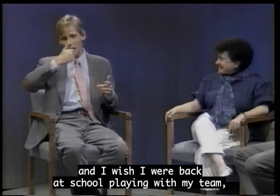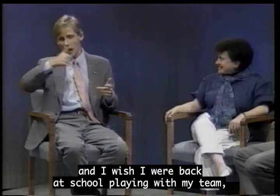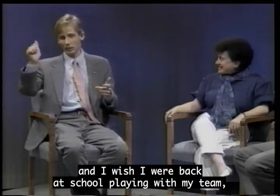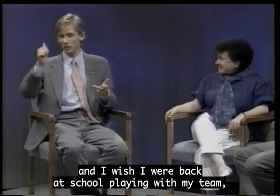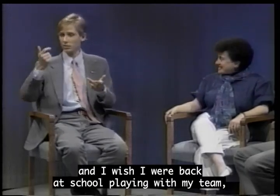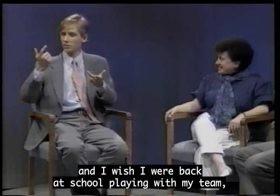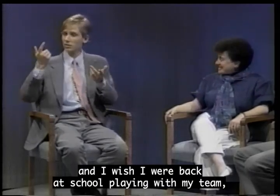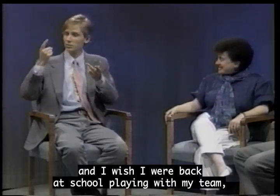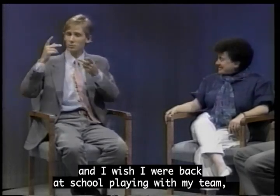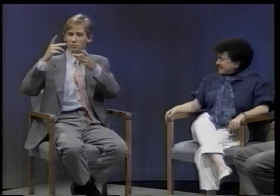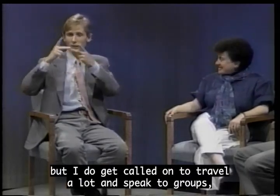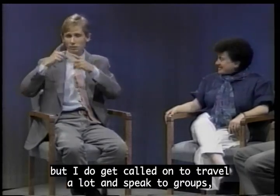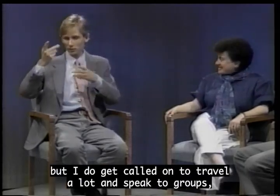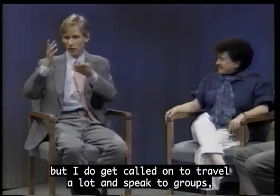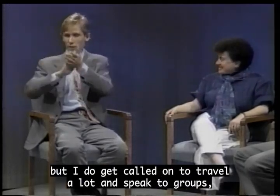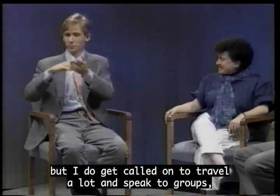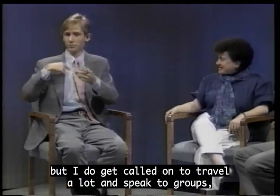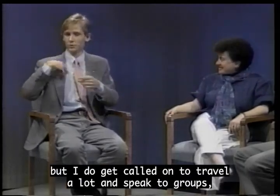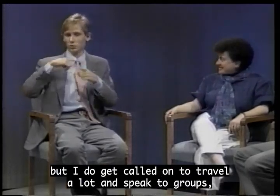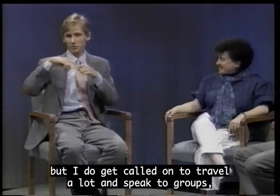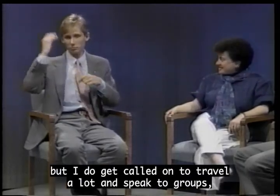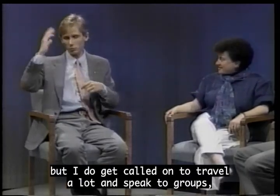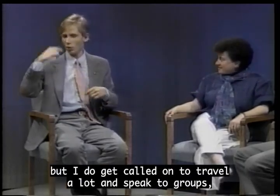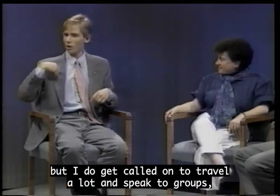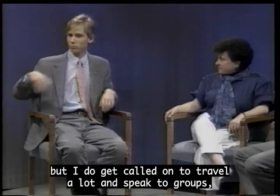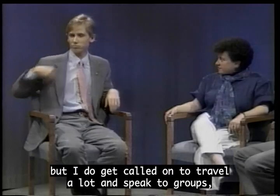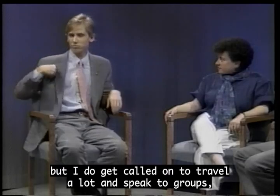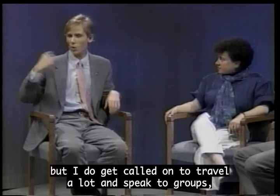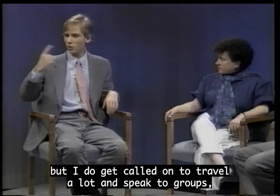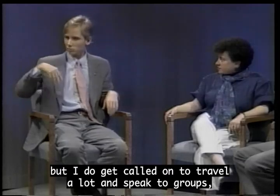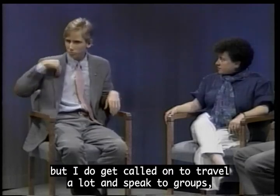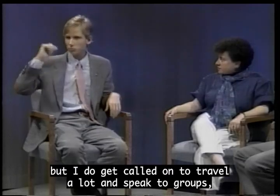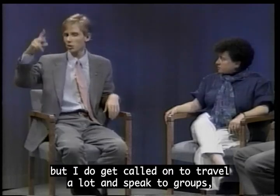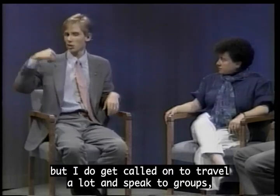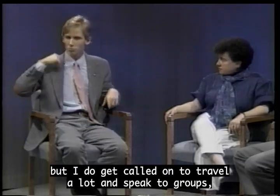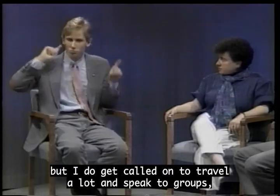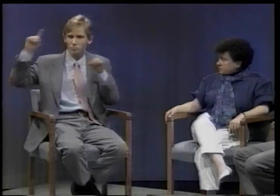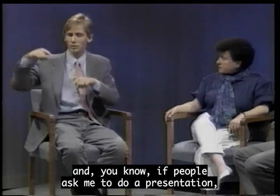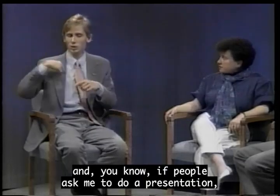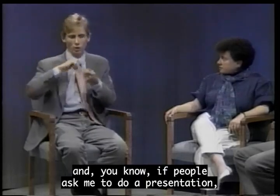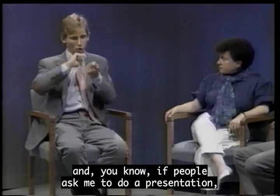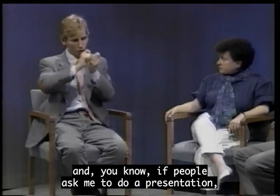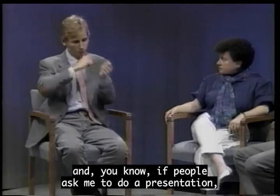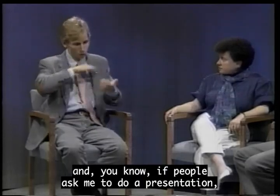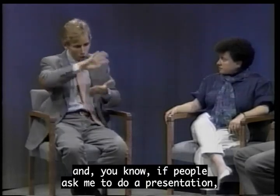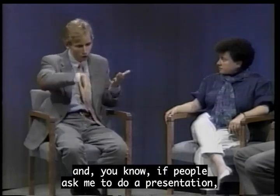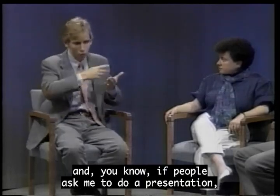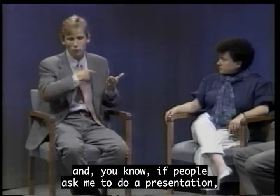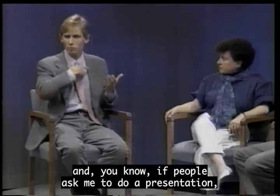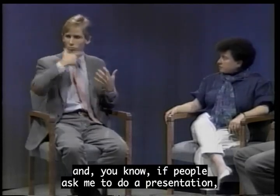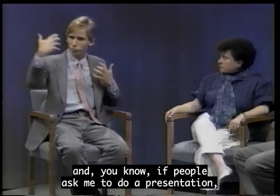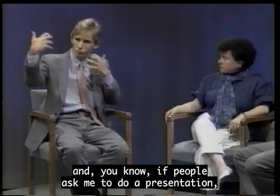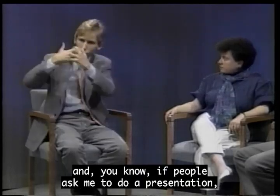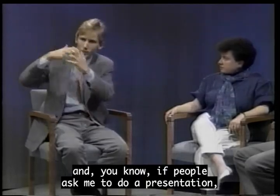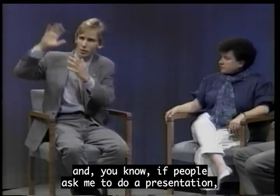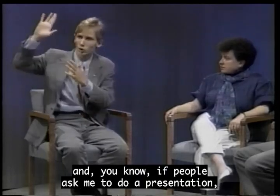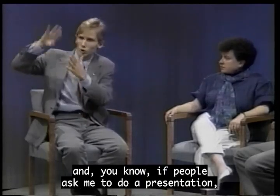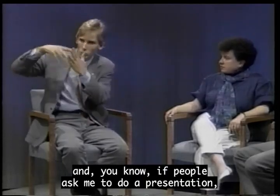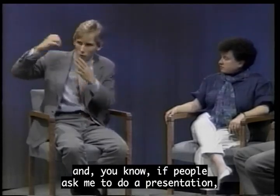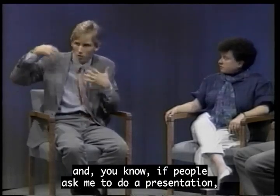travel a lot and speak to groups, and, you know, if people ask me to do a presentation, I always accept. I always try